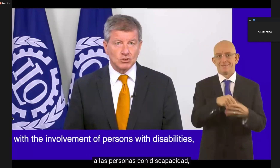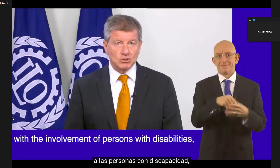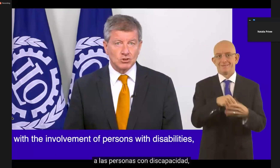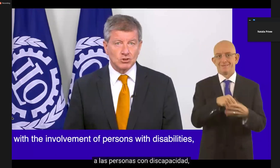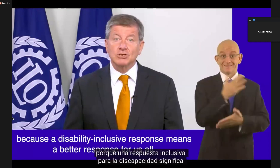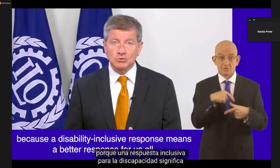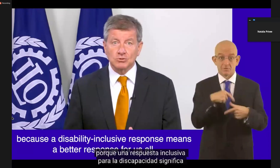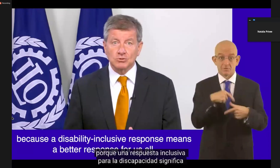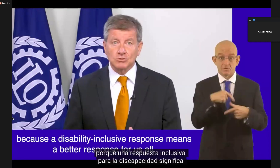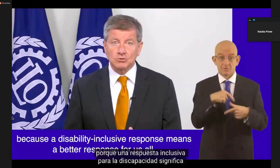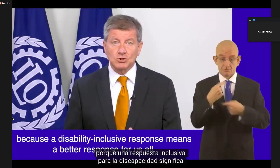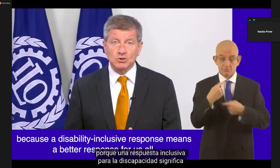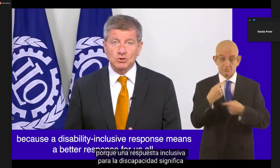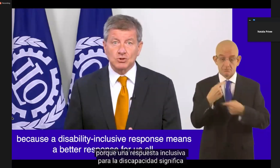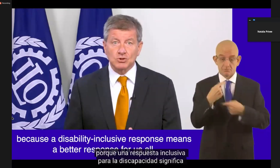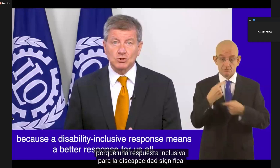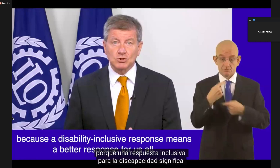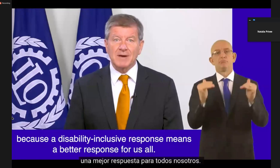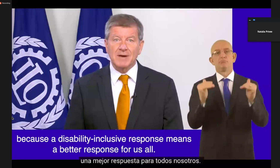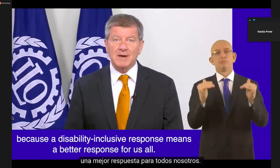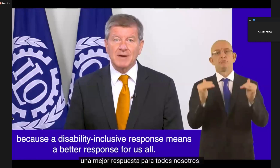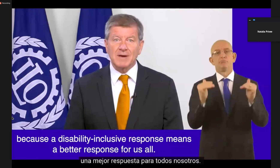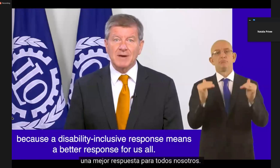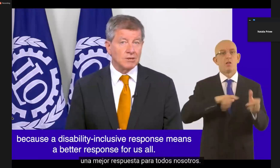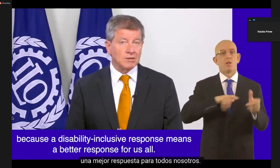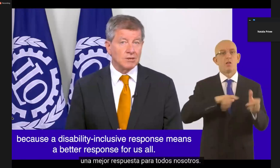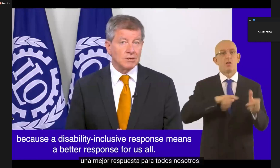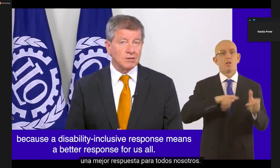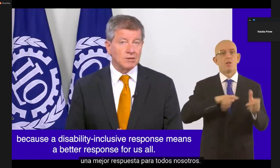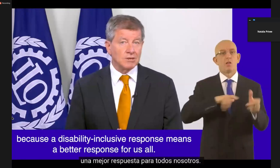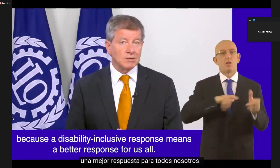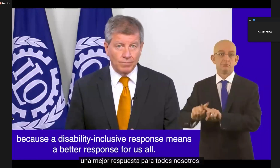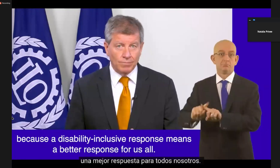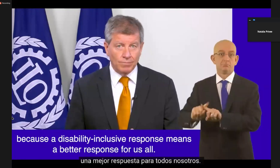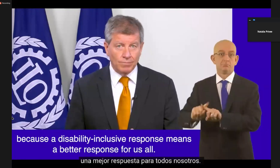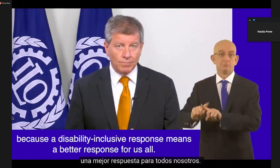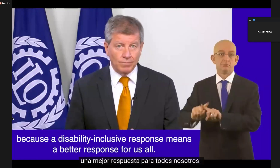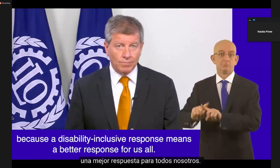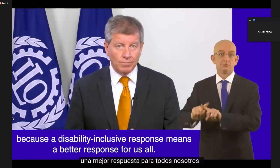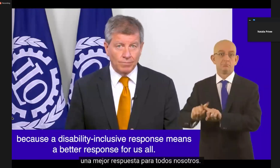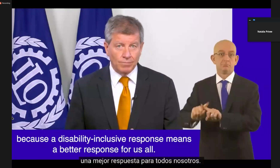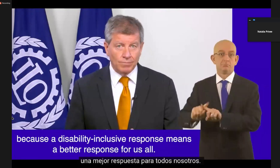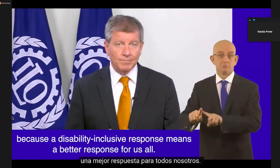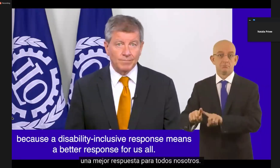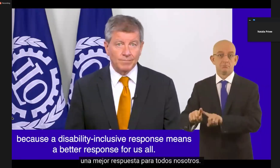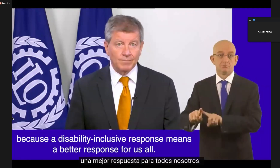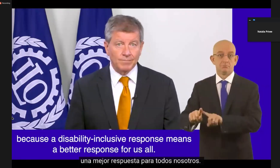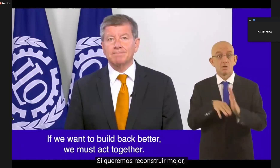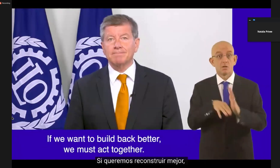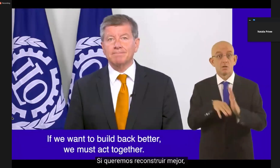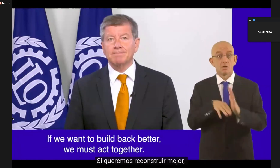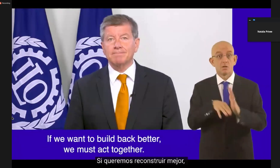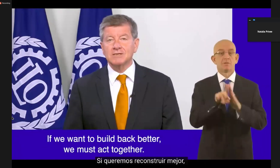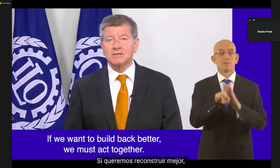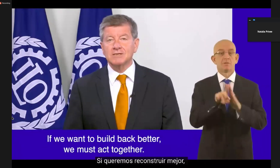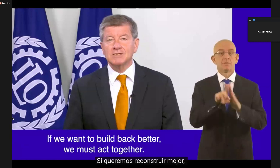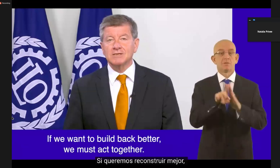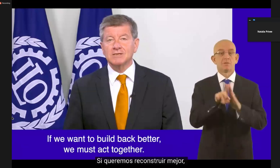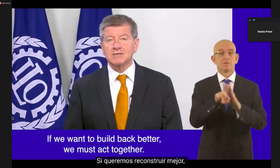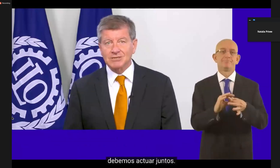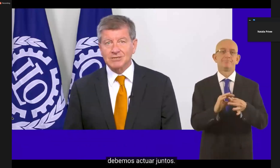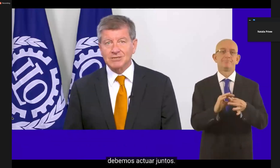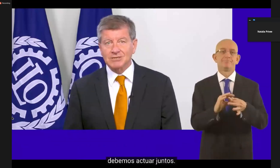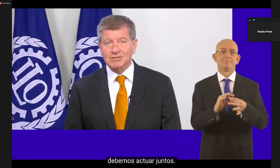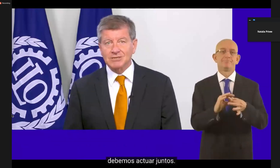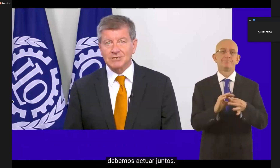disabilities response means a better response for us all. If we want to build back better, we